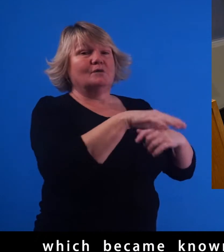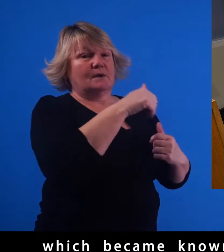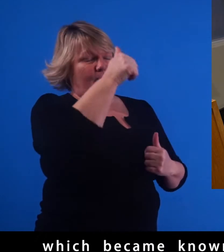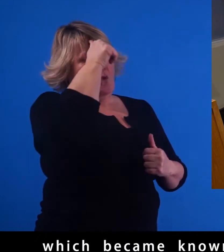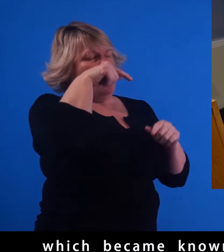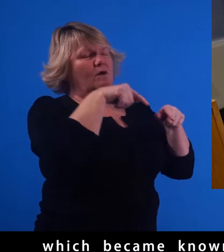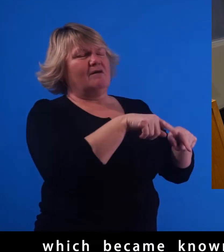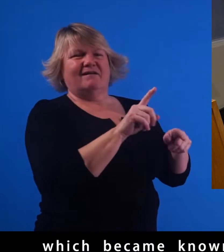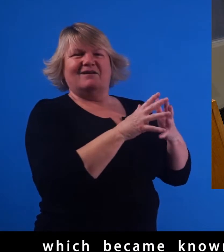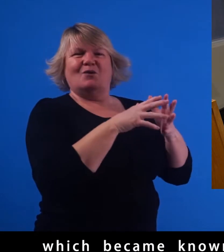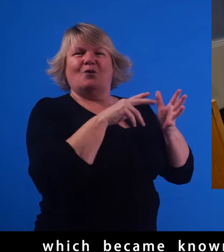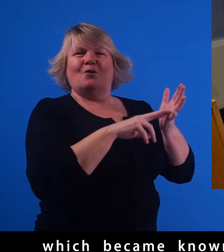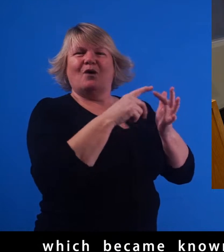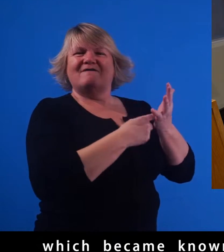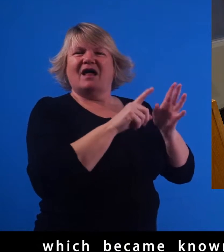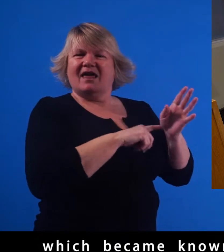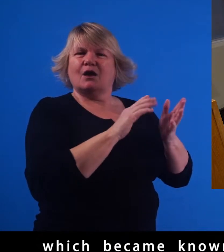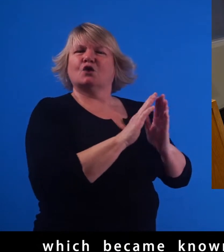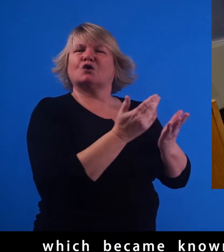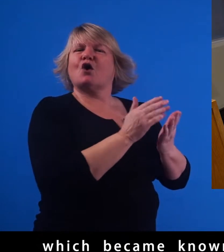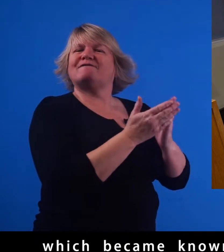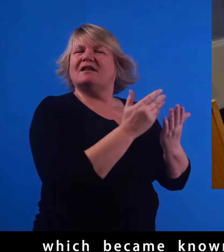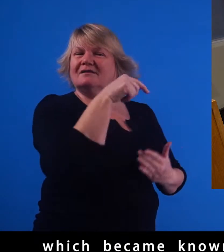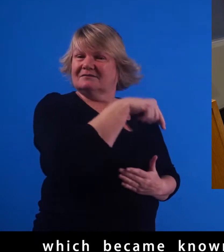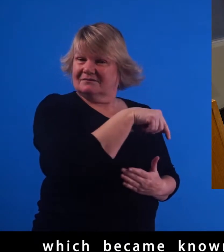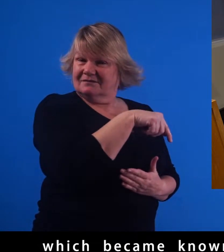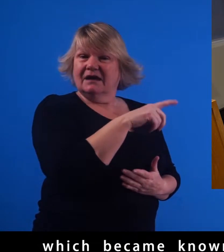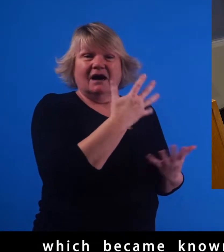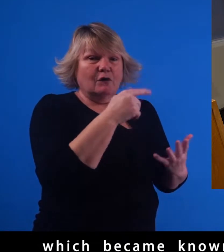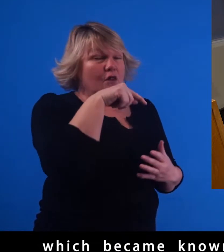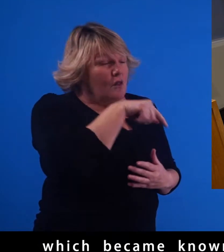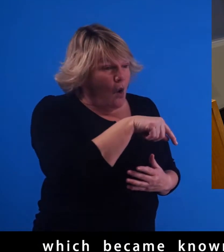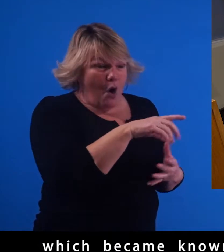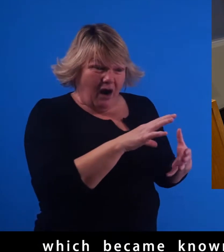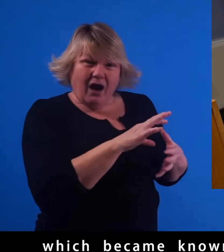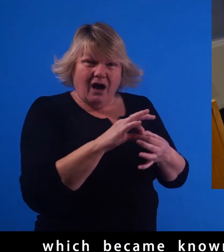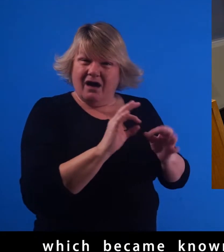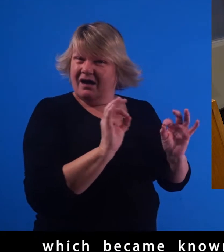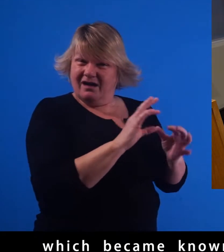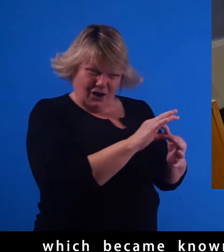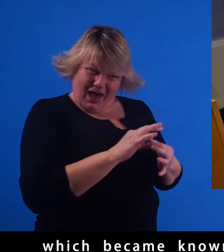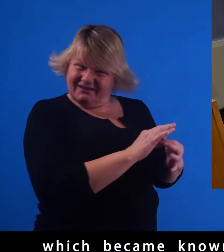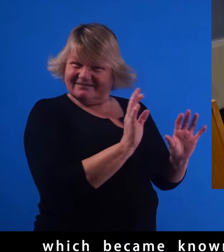which became known as the Waverley novels, even though they were completely unconnected.